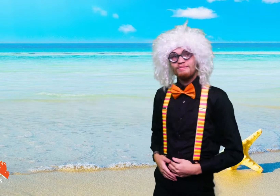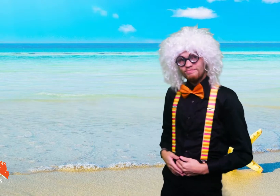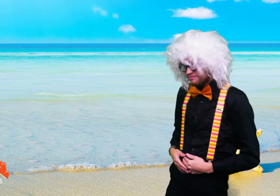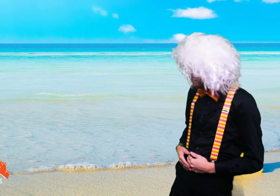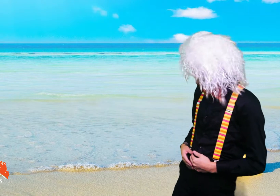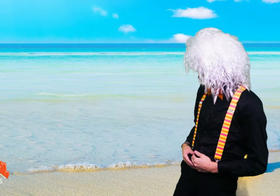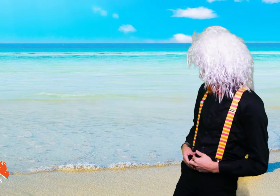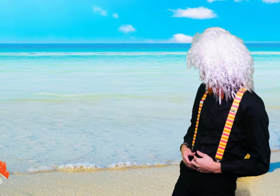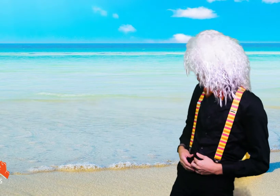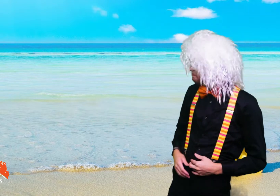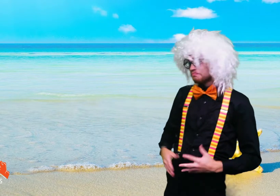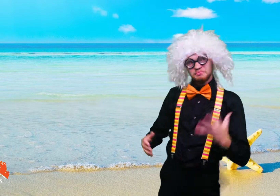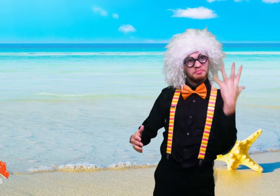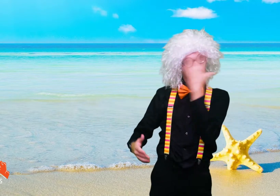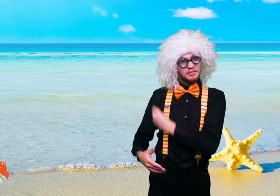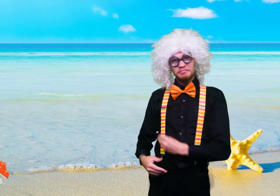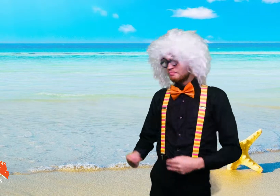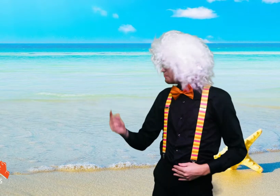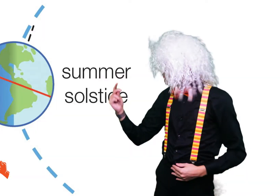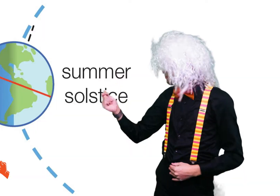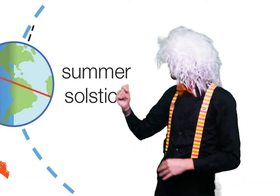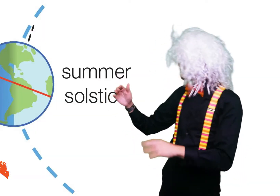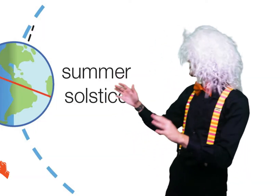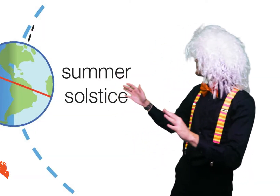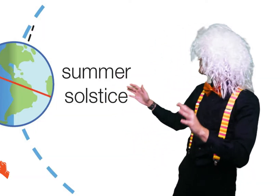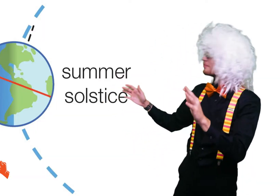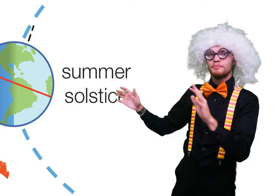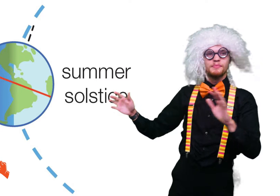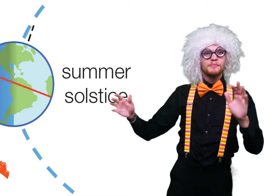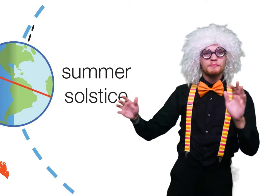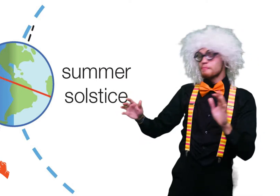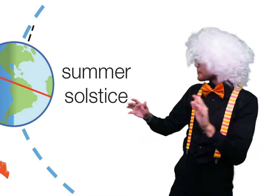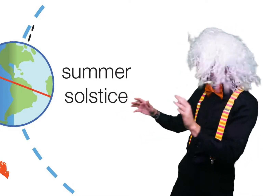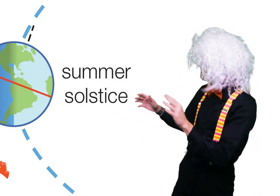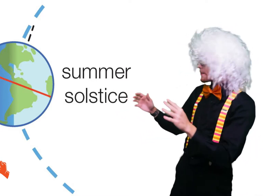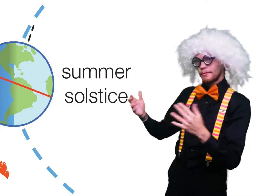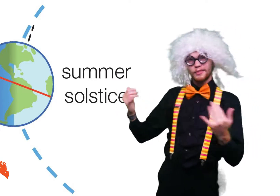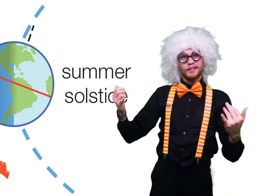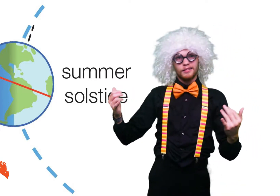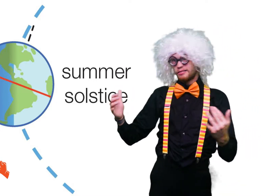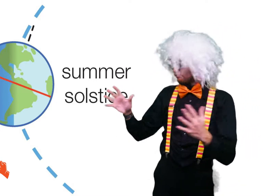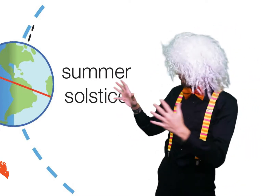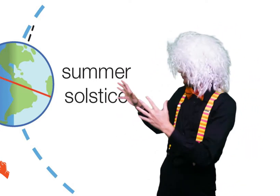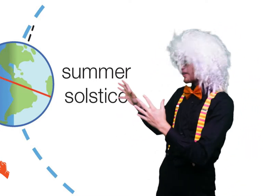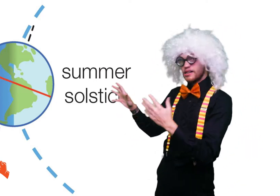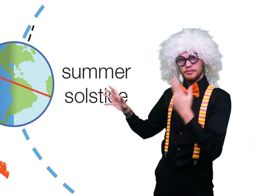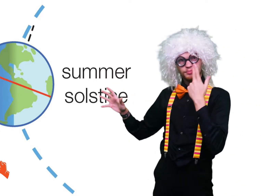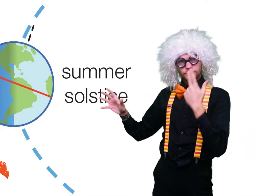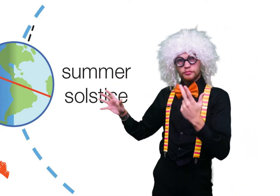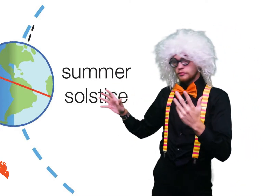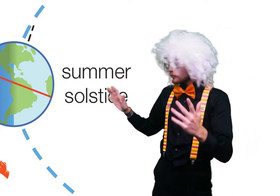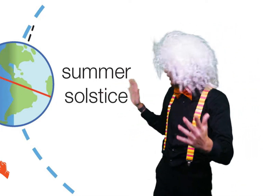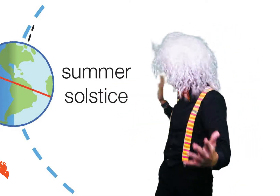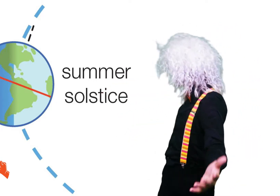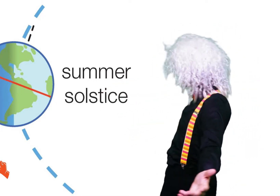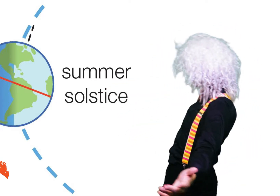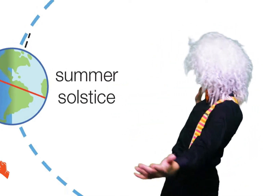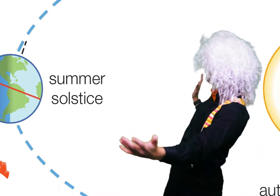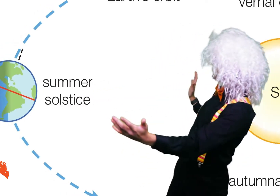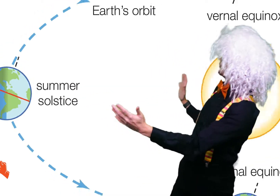Right? Cool. Beautiful. Now you see how the sun goes around the sun. How the earth goes